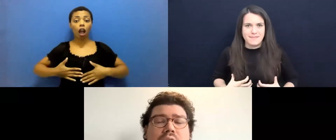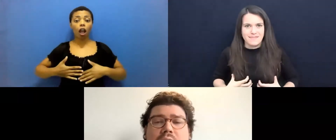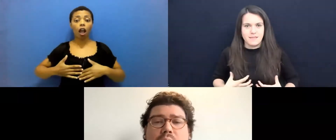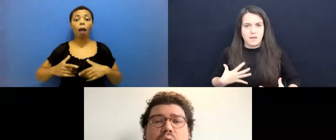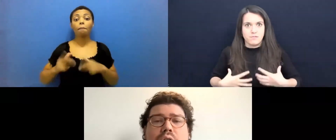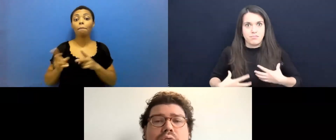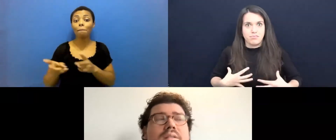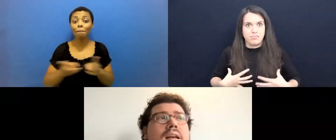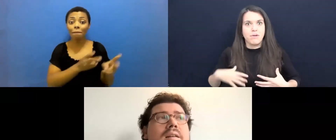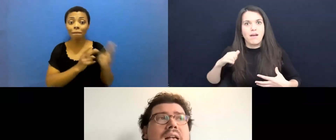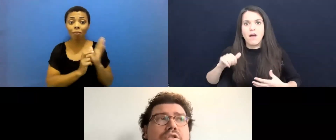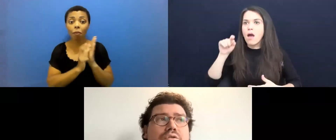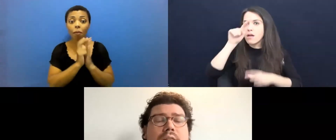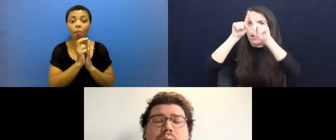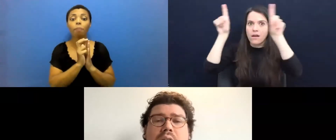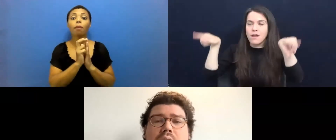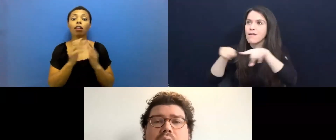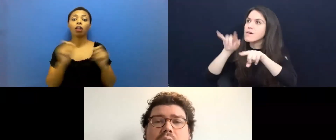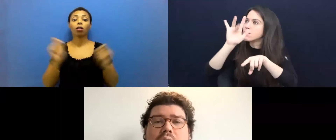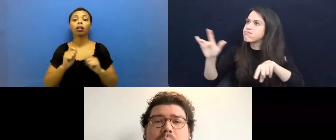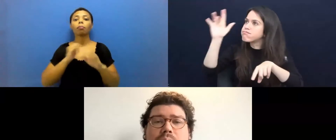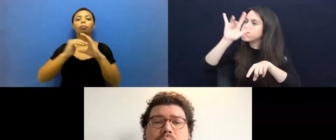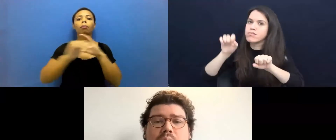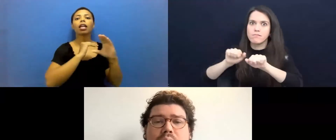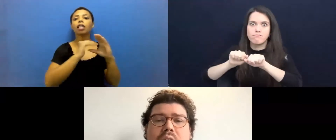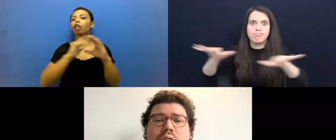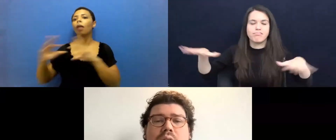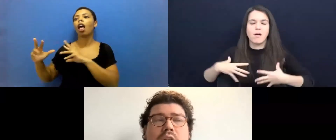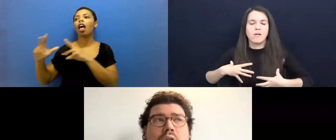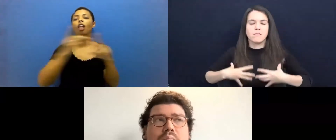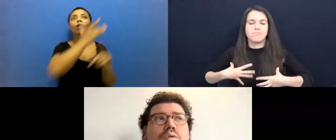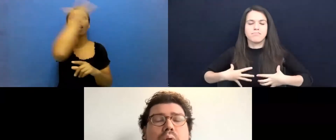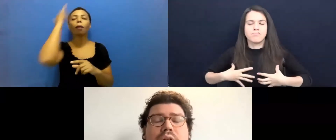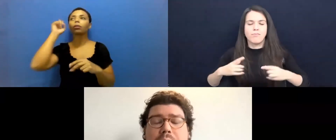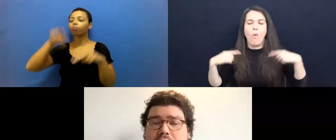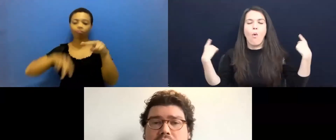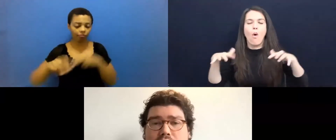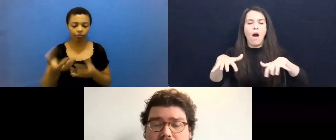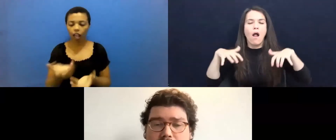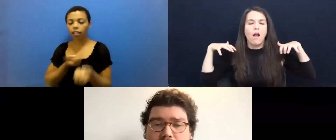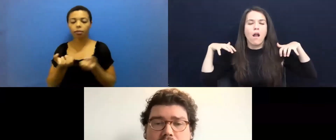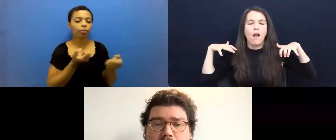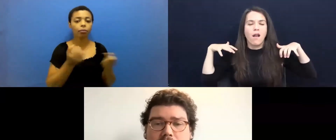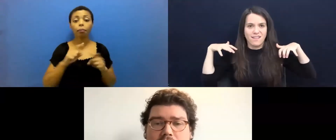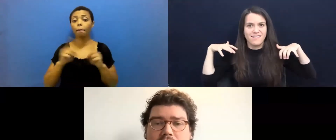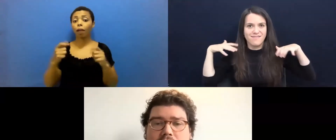use the tactile board to send message to everybody without the need of multiple interpreters, for